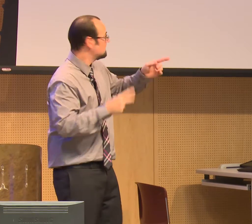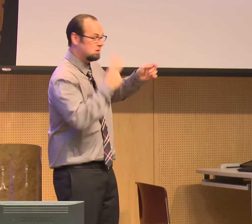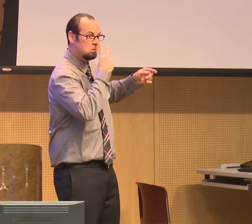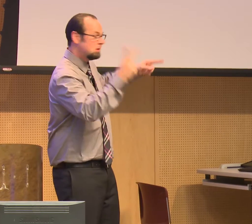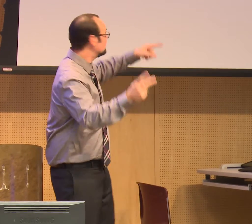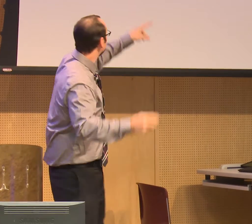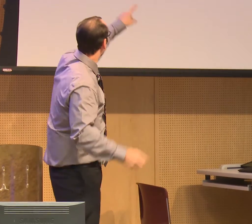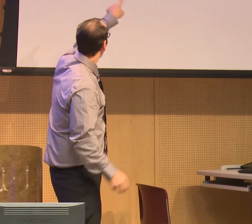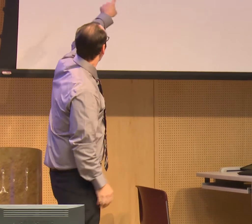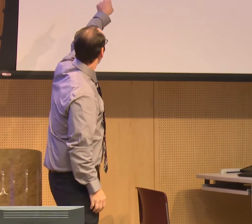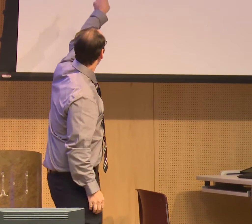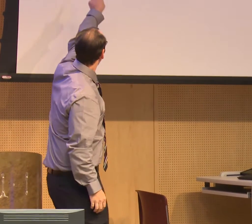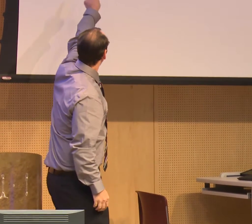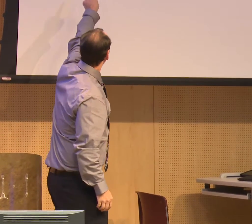very tiny pieces.